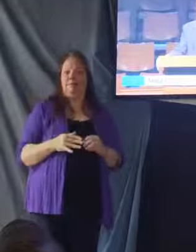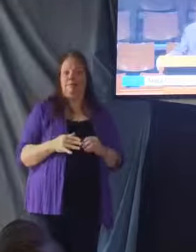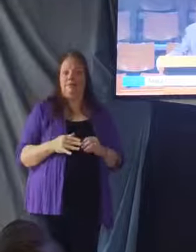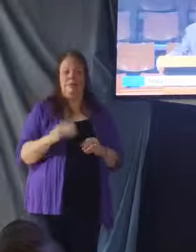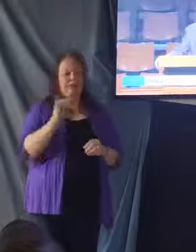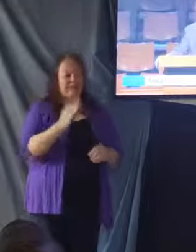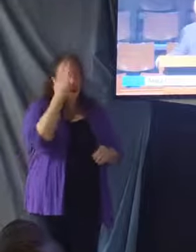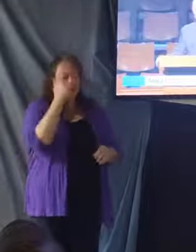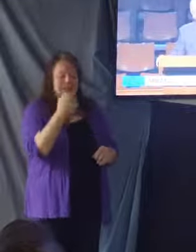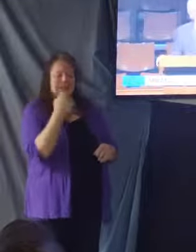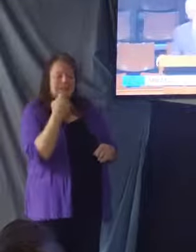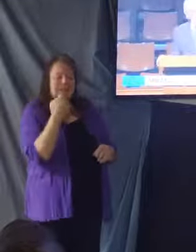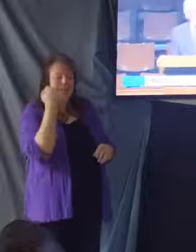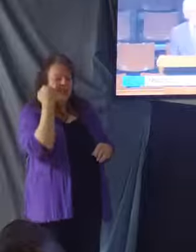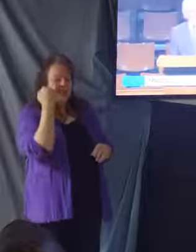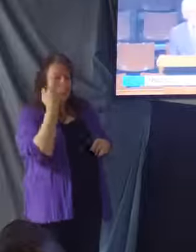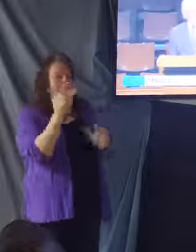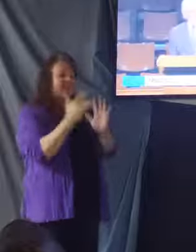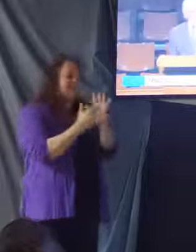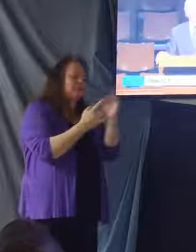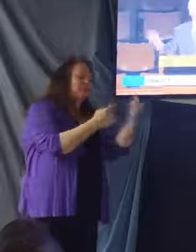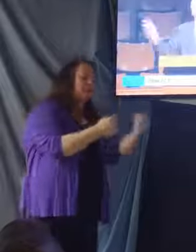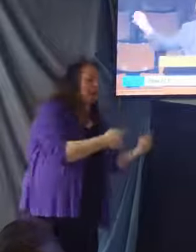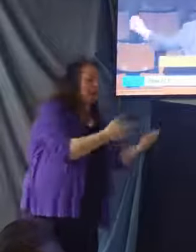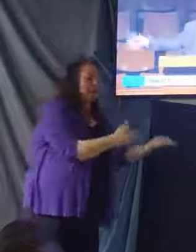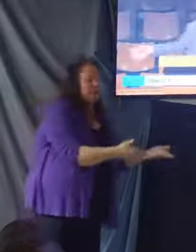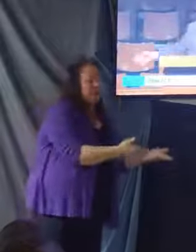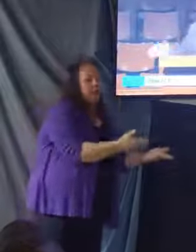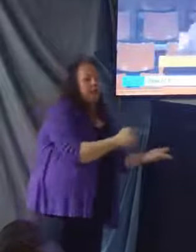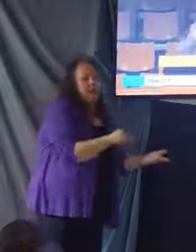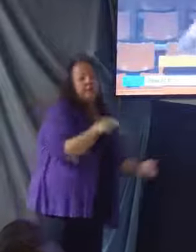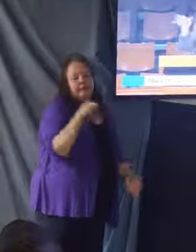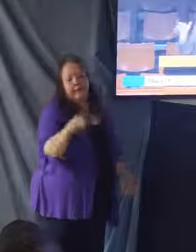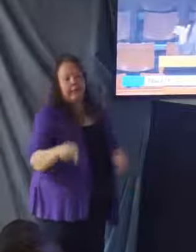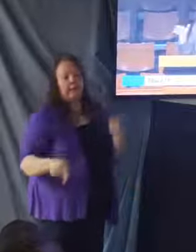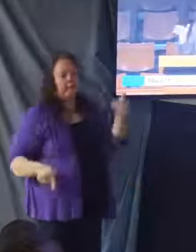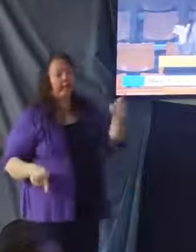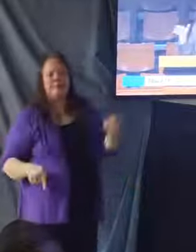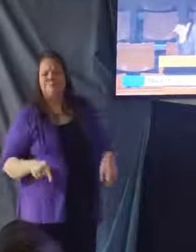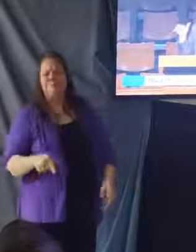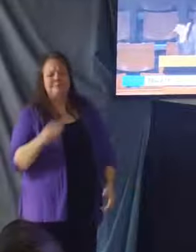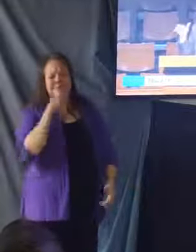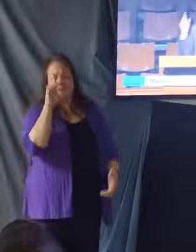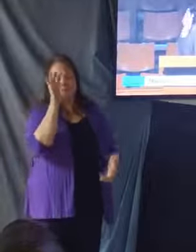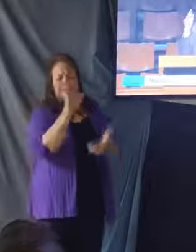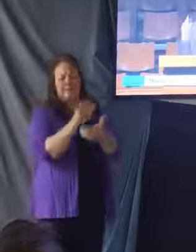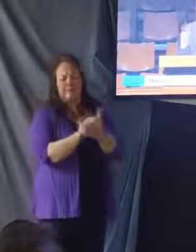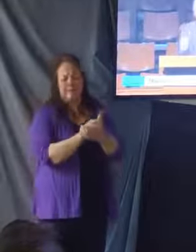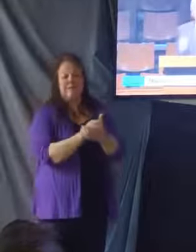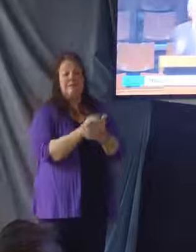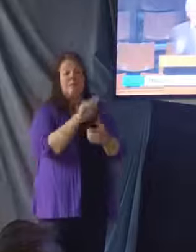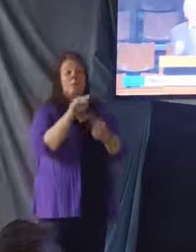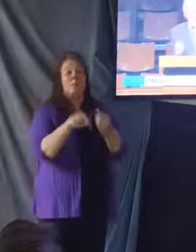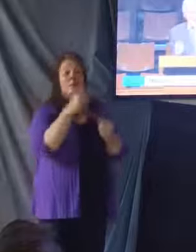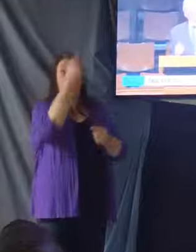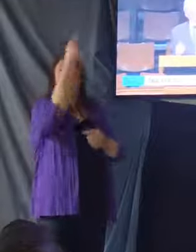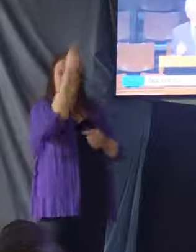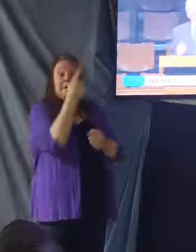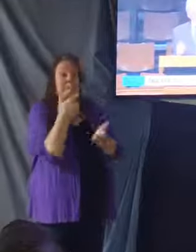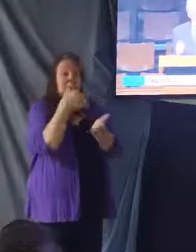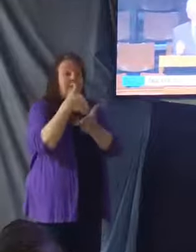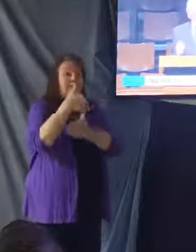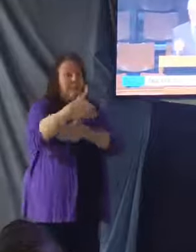That's why he said, if they tell you Christ has come and he's here, or Christ has come and he's there, don't believe him. Because when I come back to this earth the